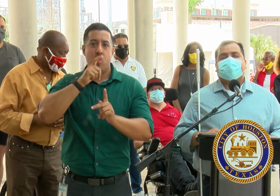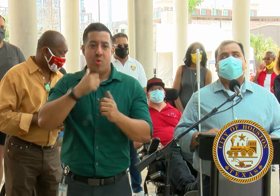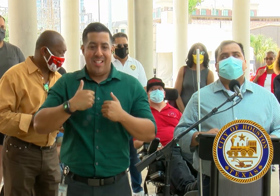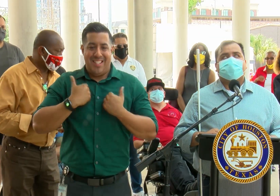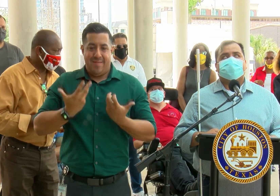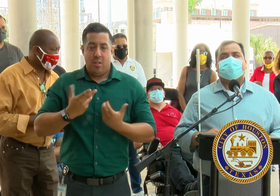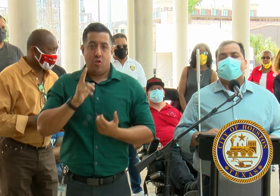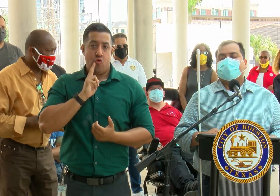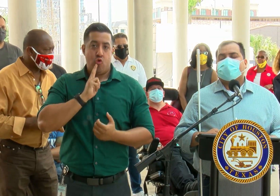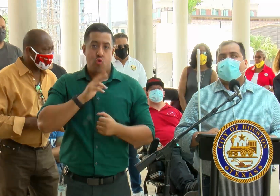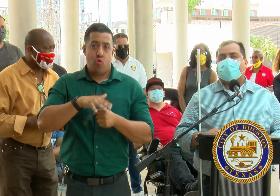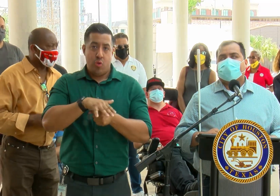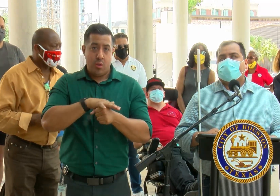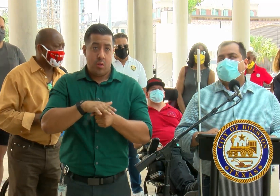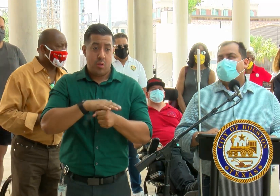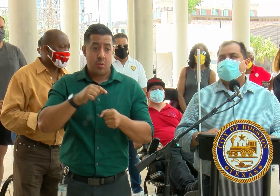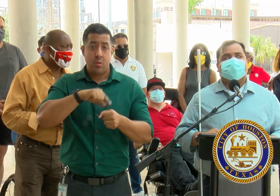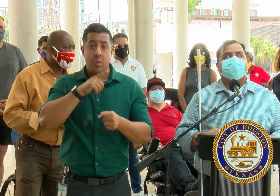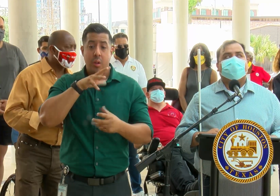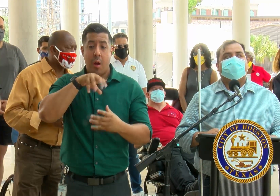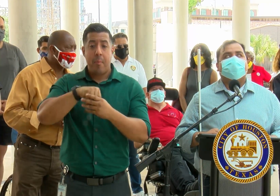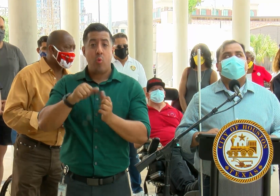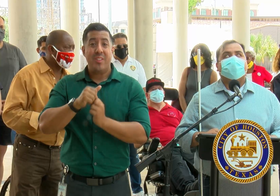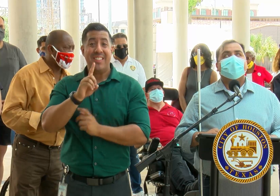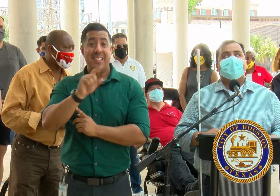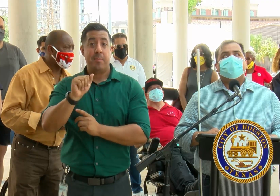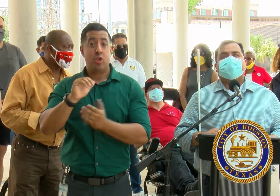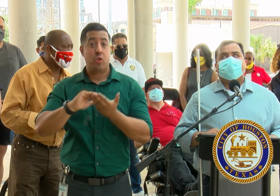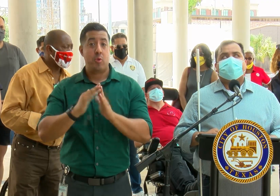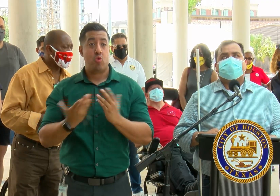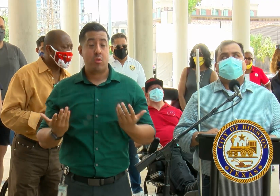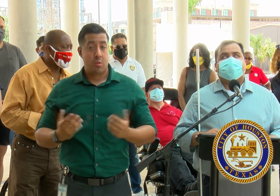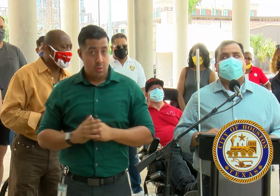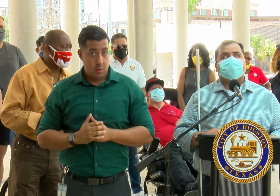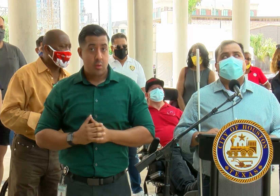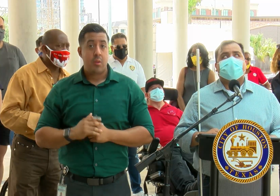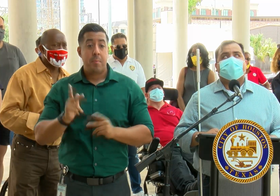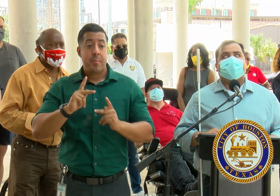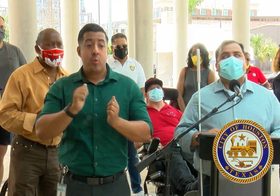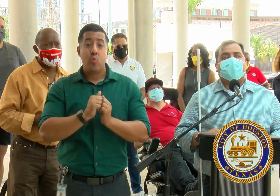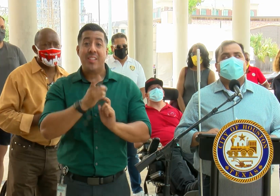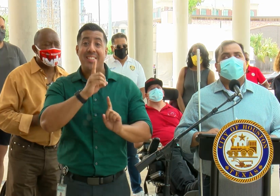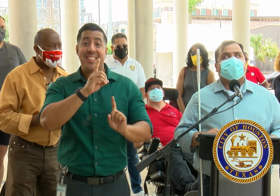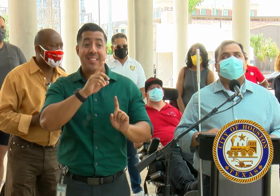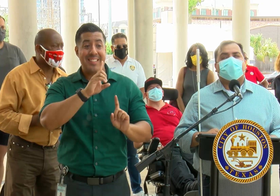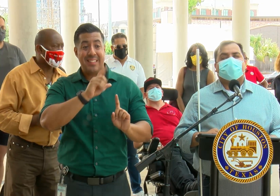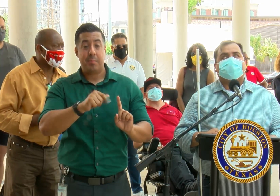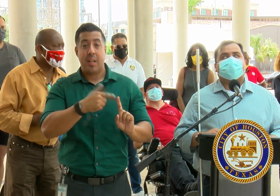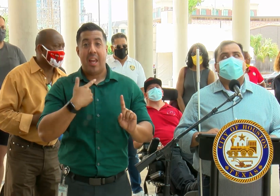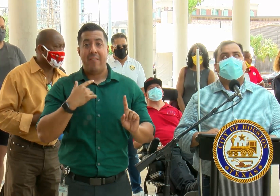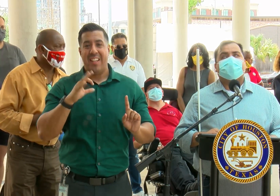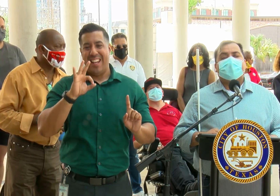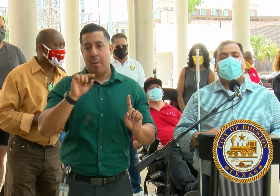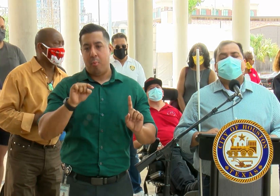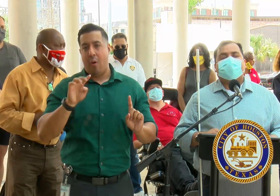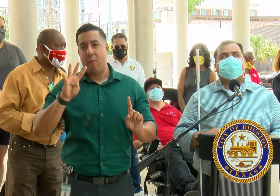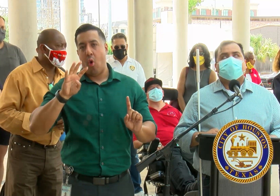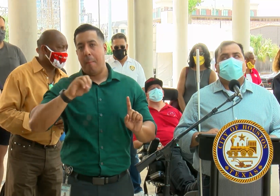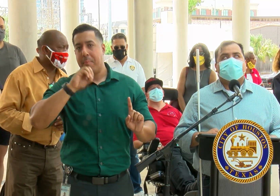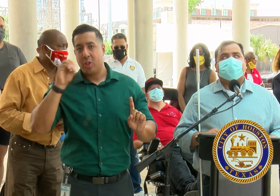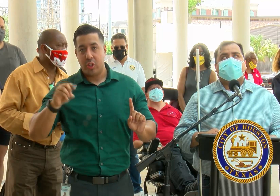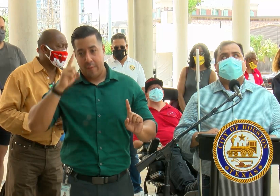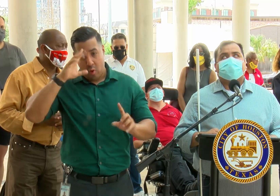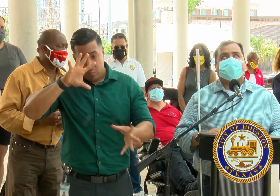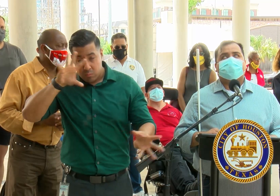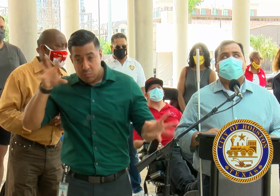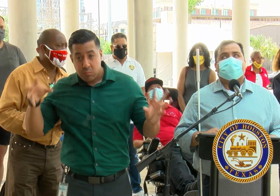in the city of Houston that are part of the disability community. People with disabilities make up 9.4% of the